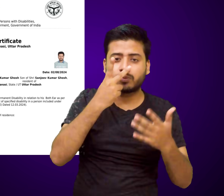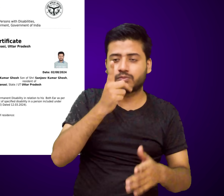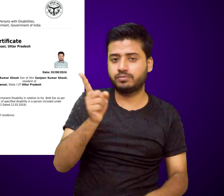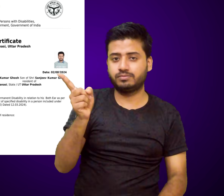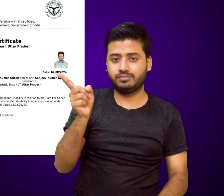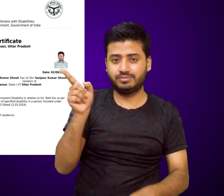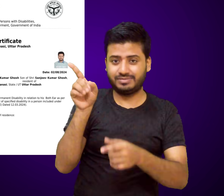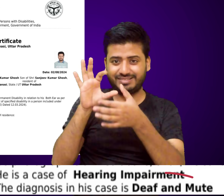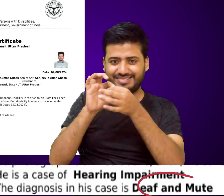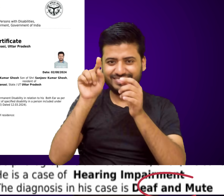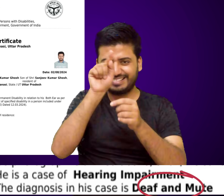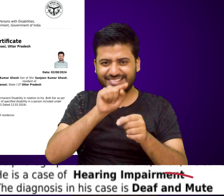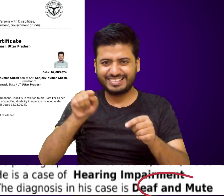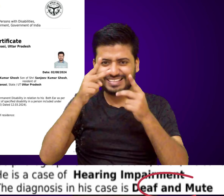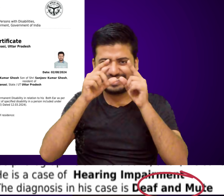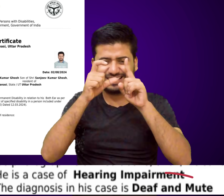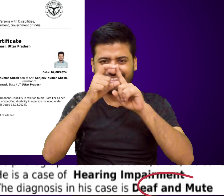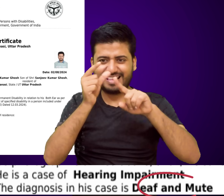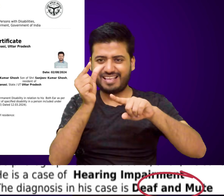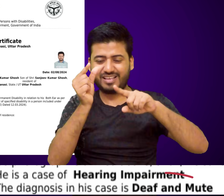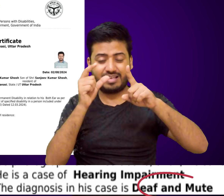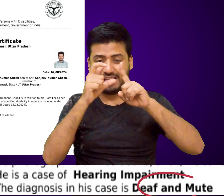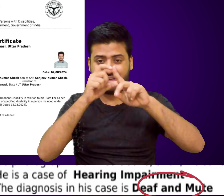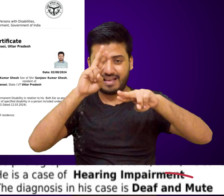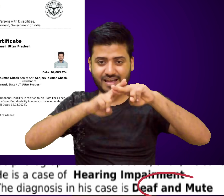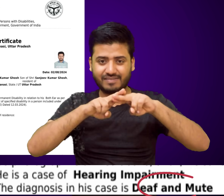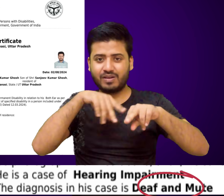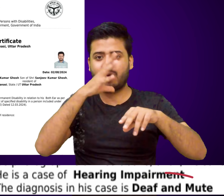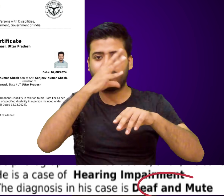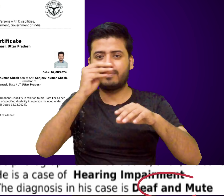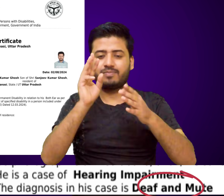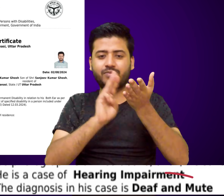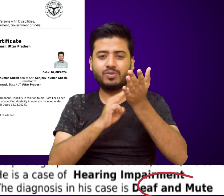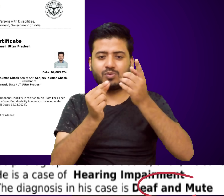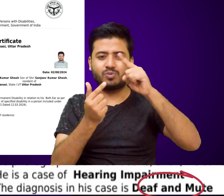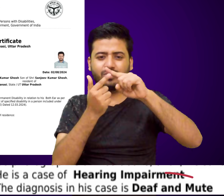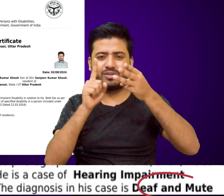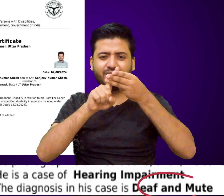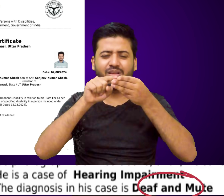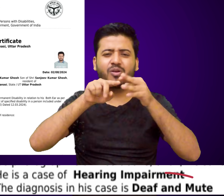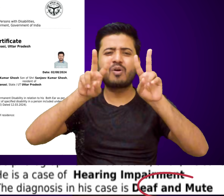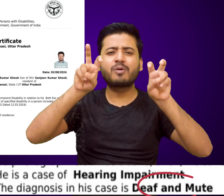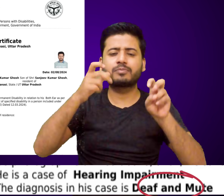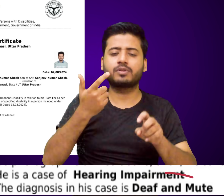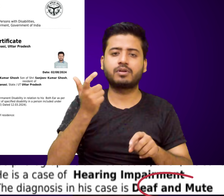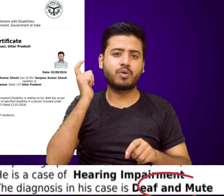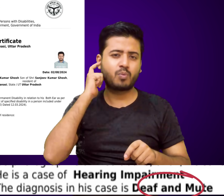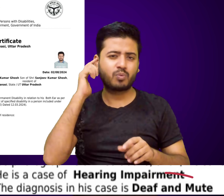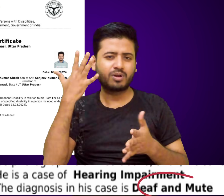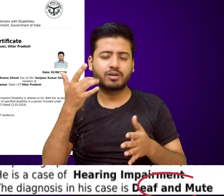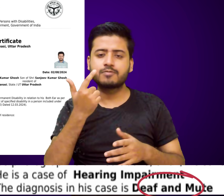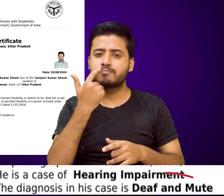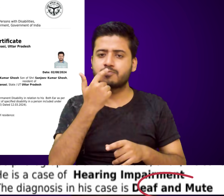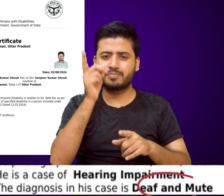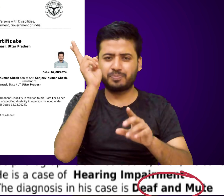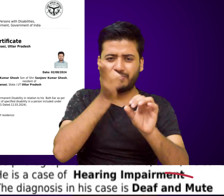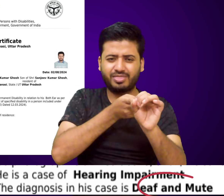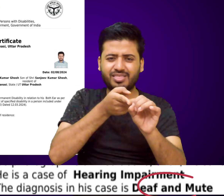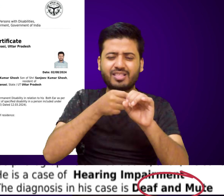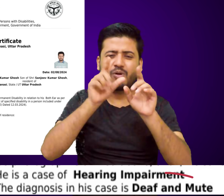The application process and required forms depend on the passenger's eligibility category, such as students, persons with